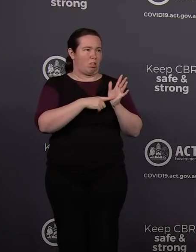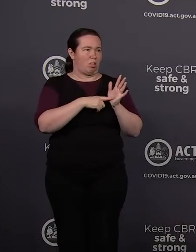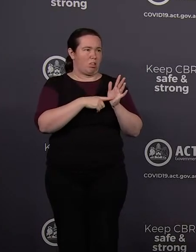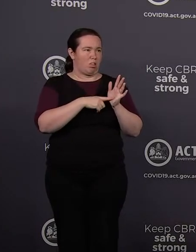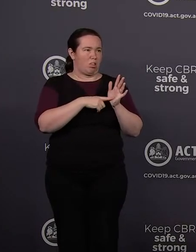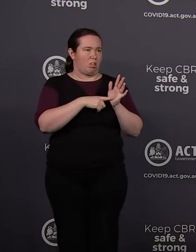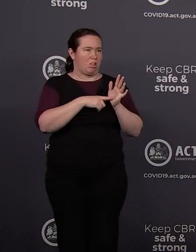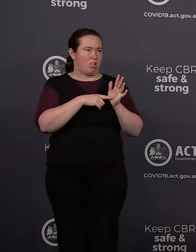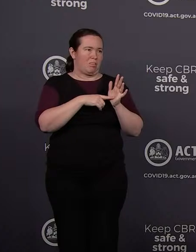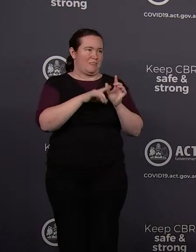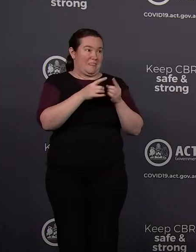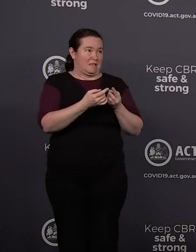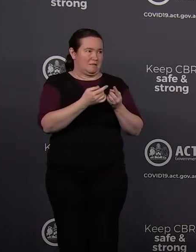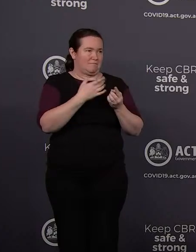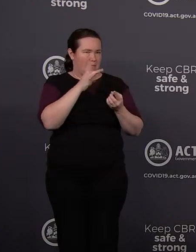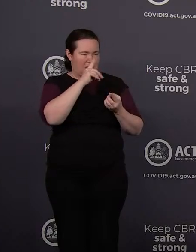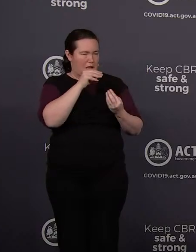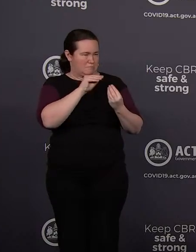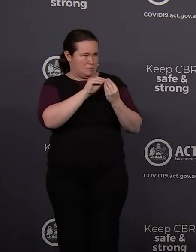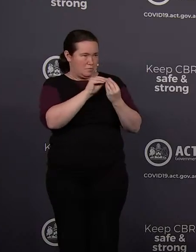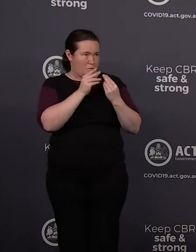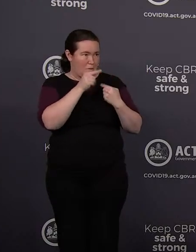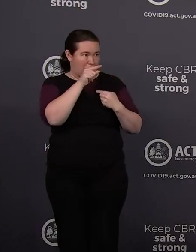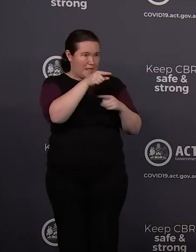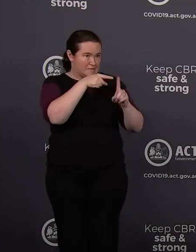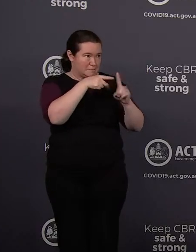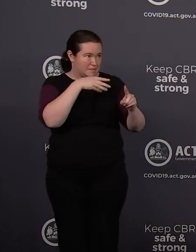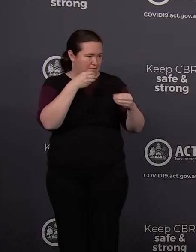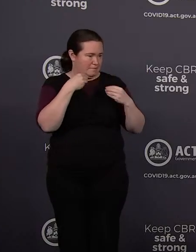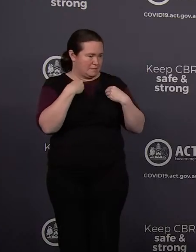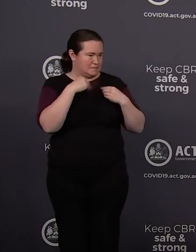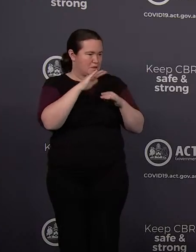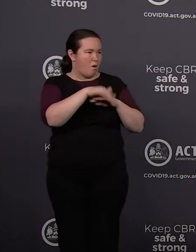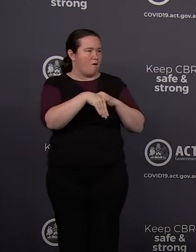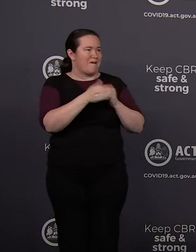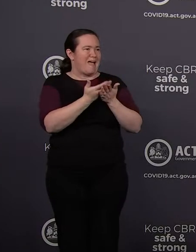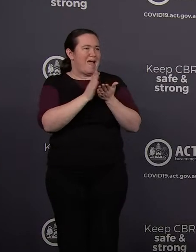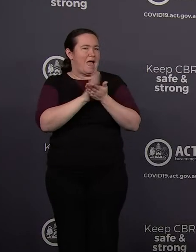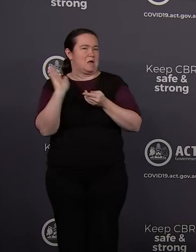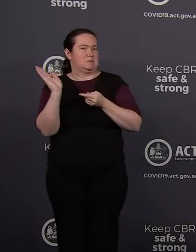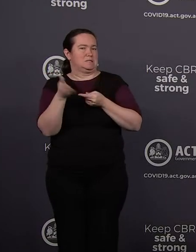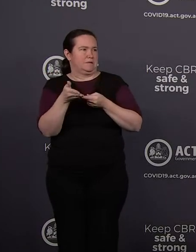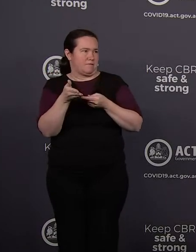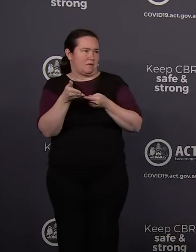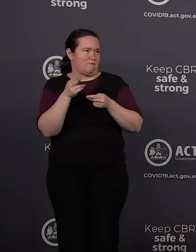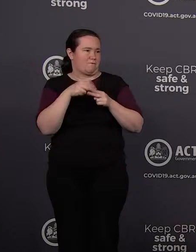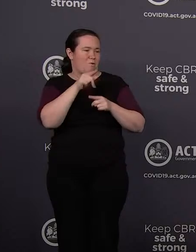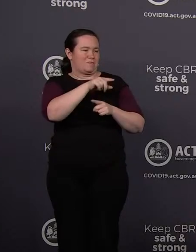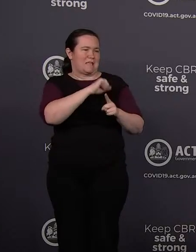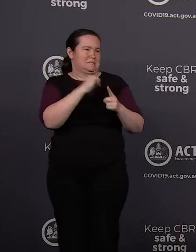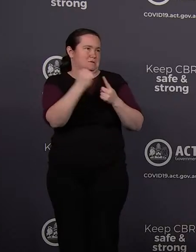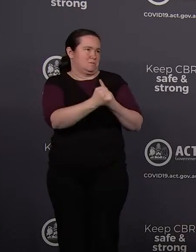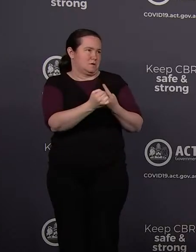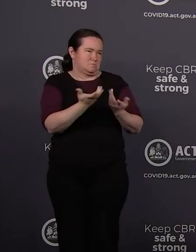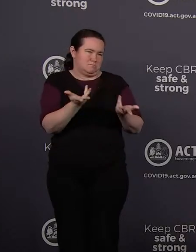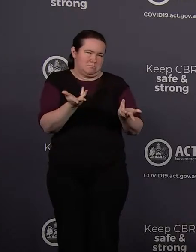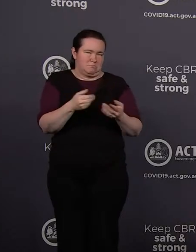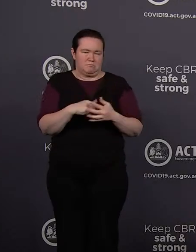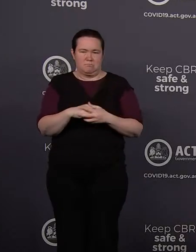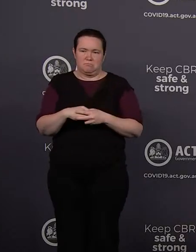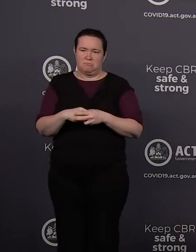be able to negotiate with the individual business around a delivery arrangement in that circumstance.